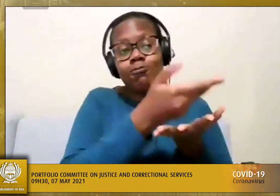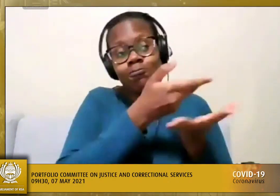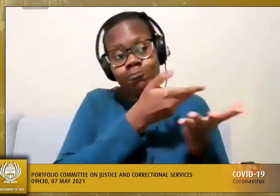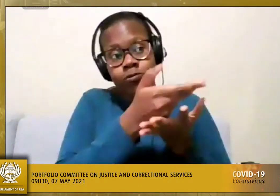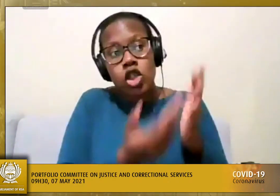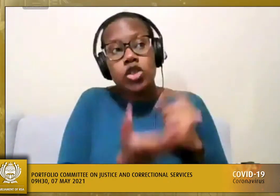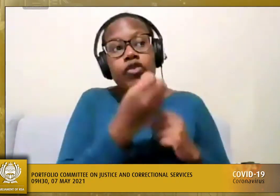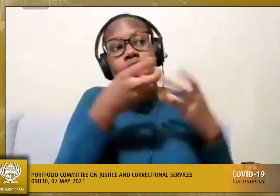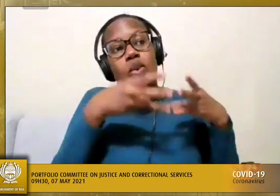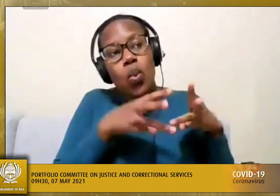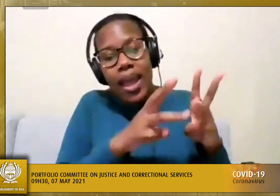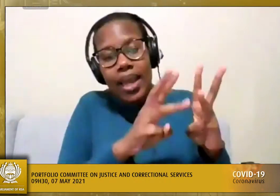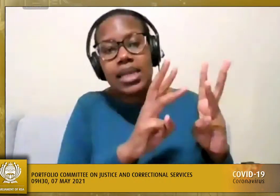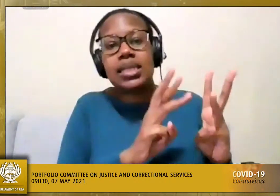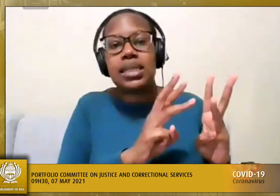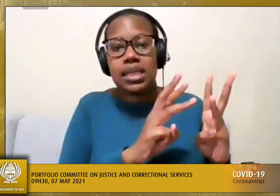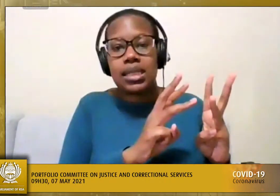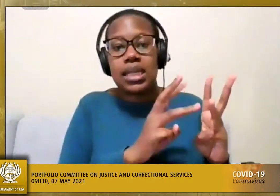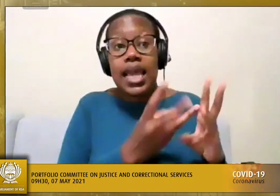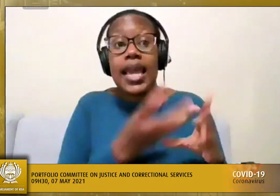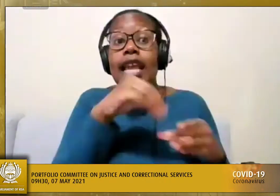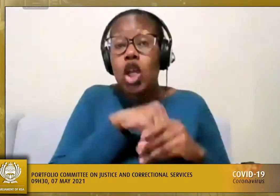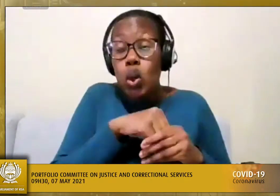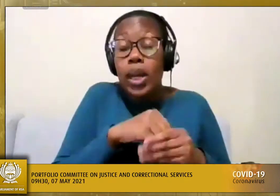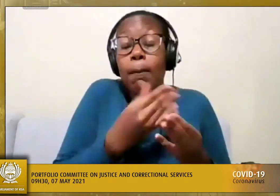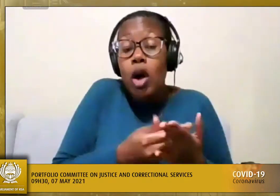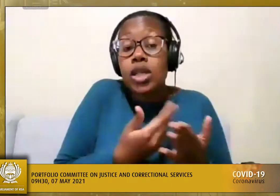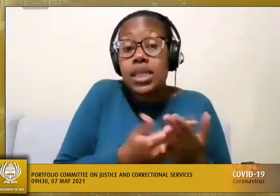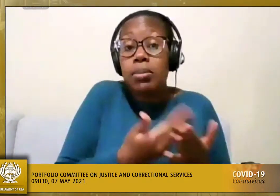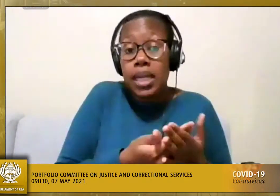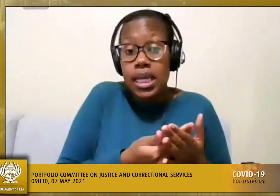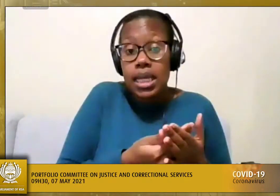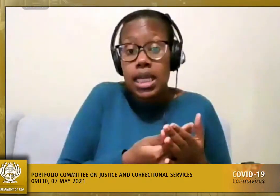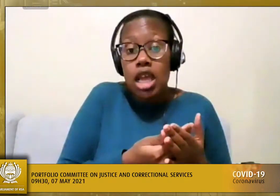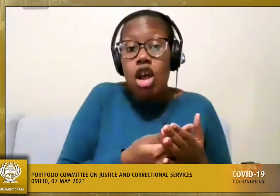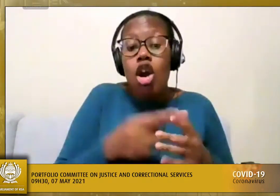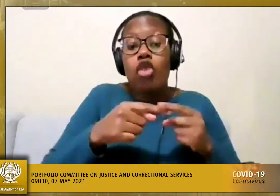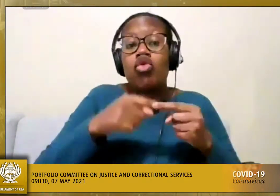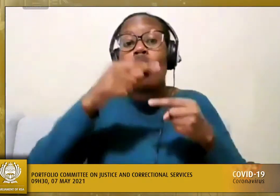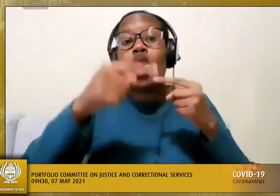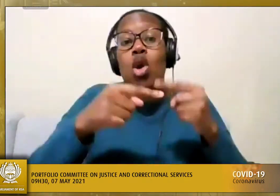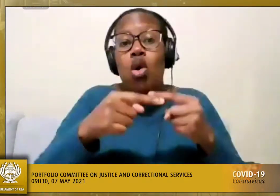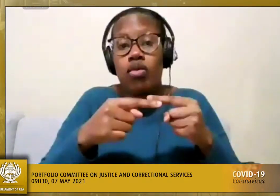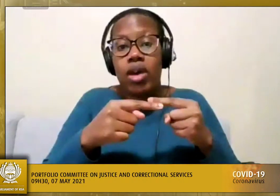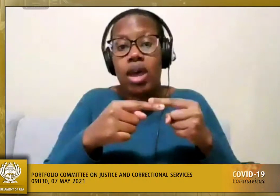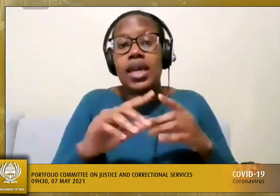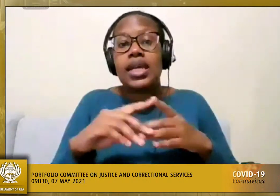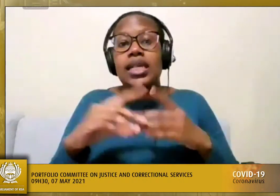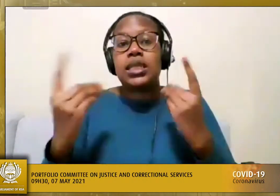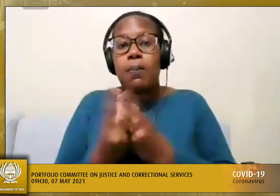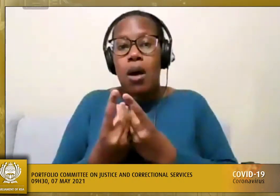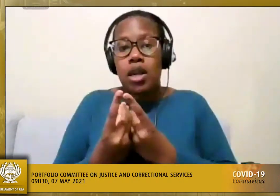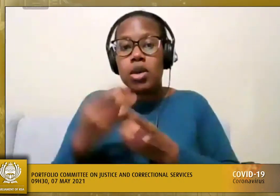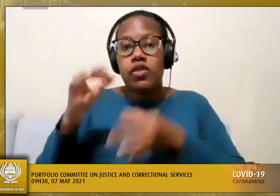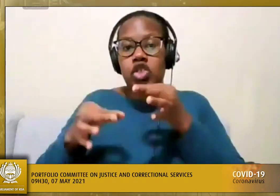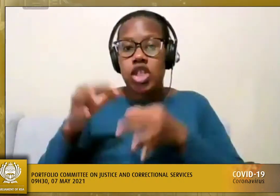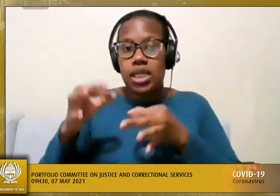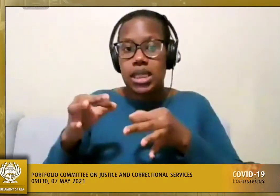find ways and means including possibility of the rollover of the budget of the department that was not